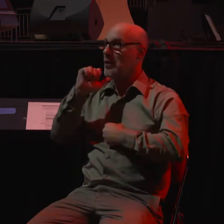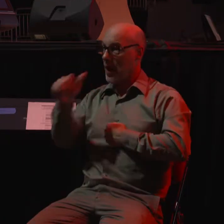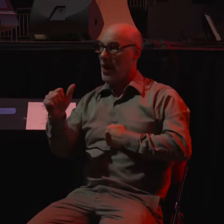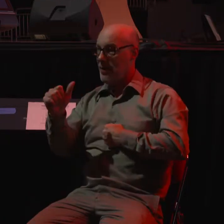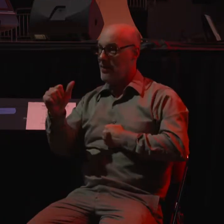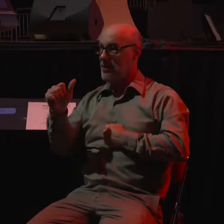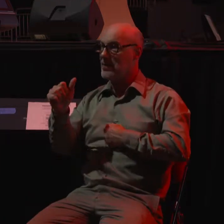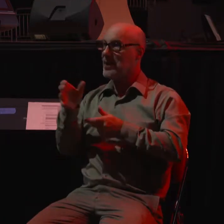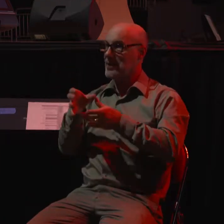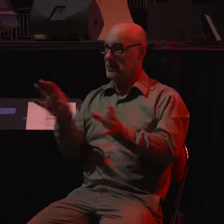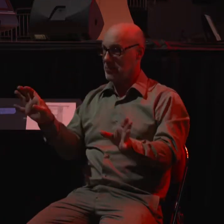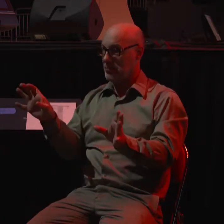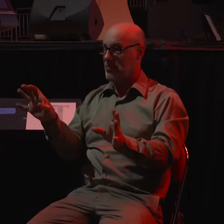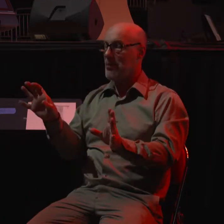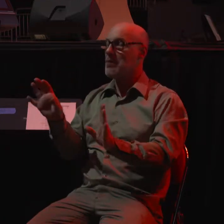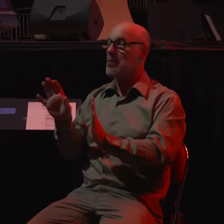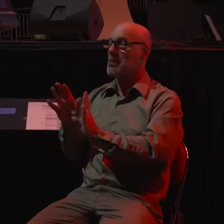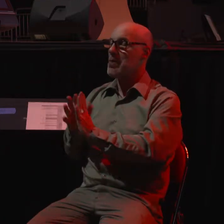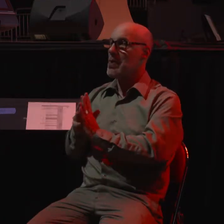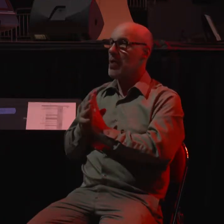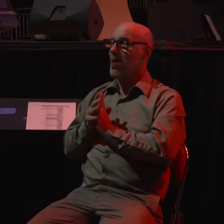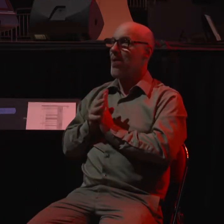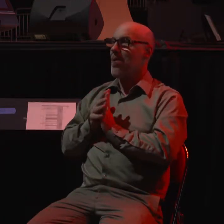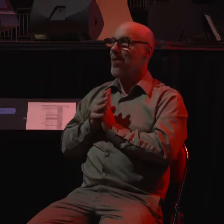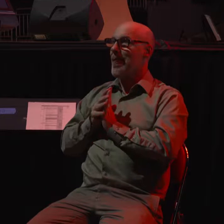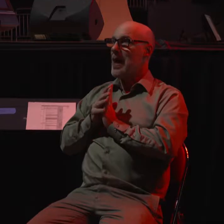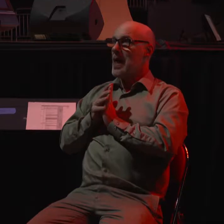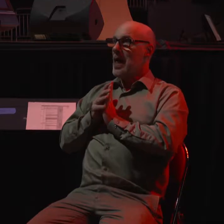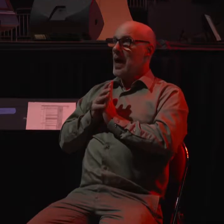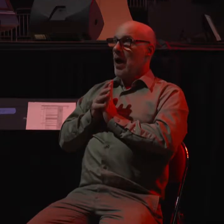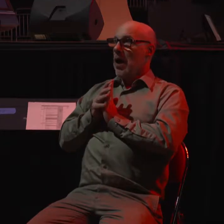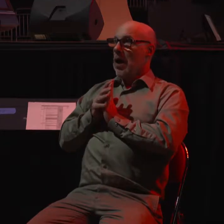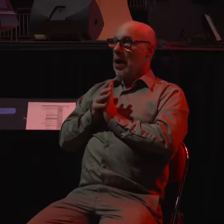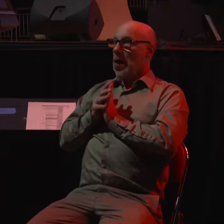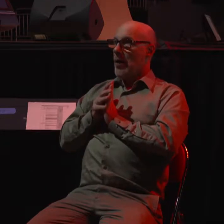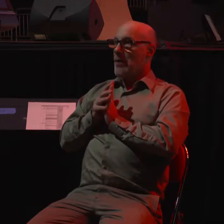And really, during that period, there was enough of a